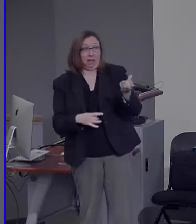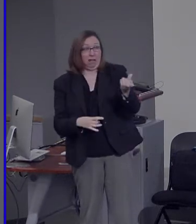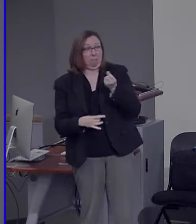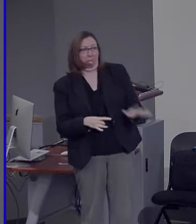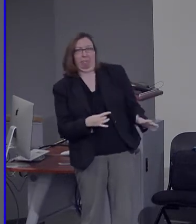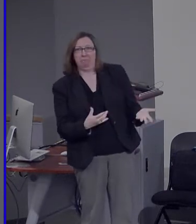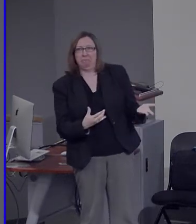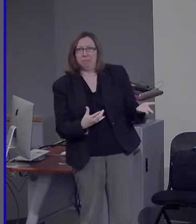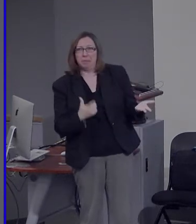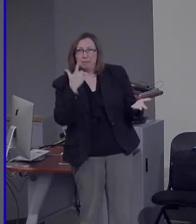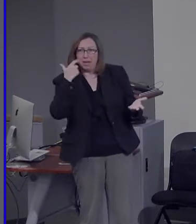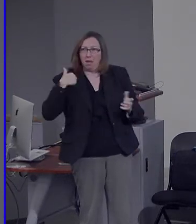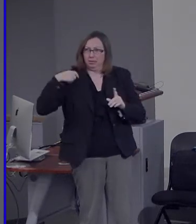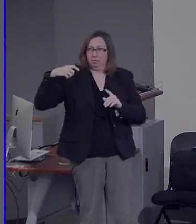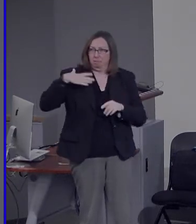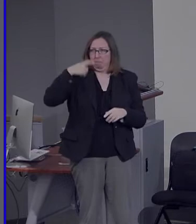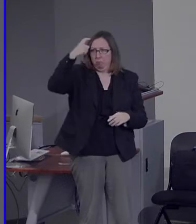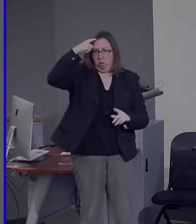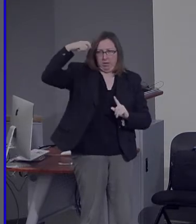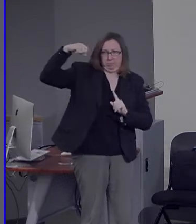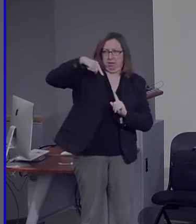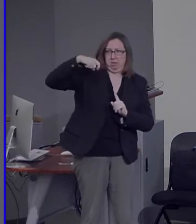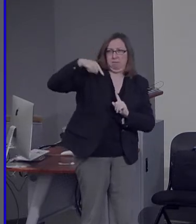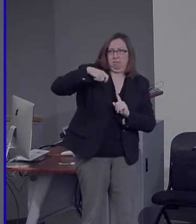for me.